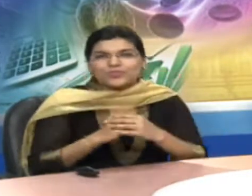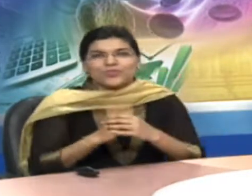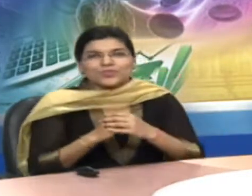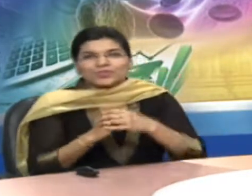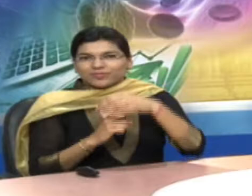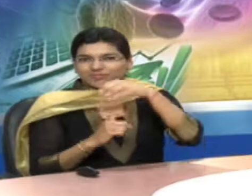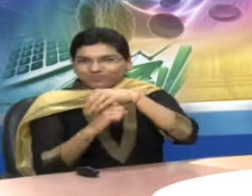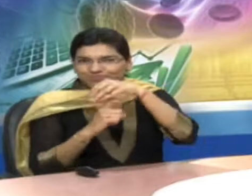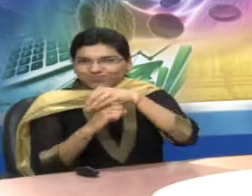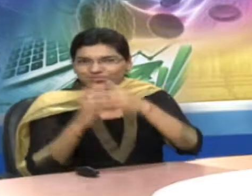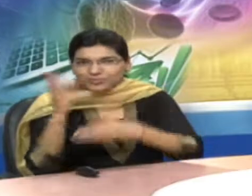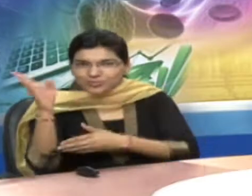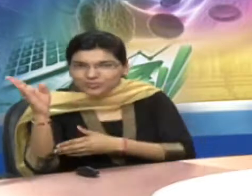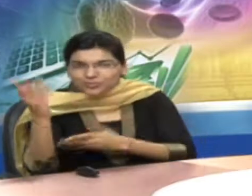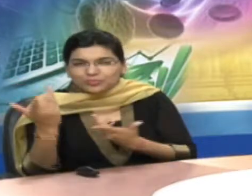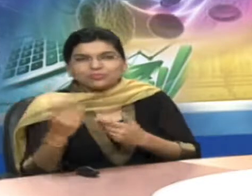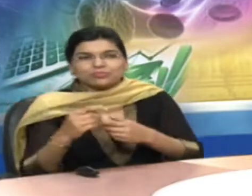We love so much and seek to serve,